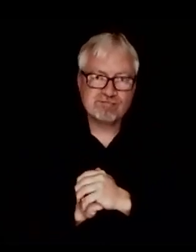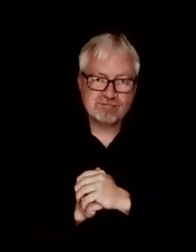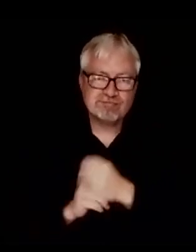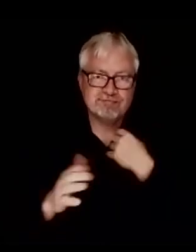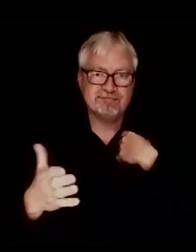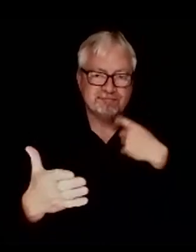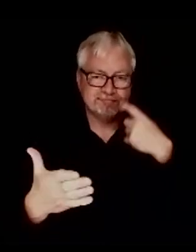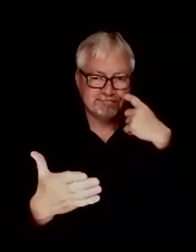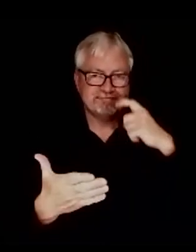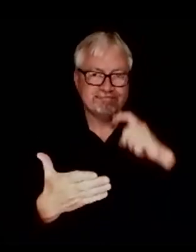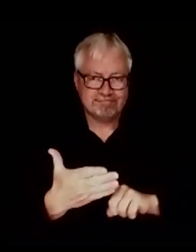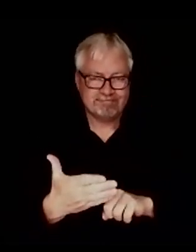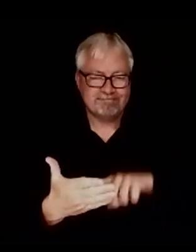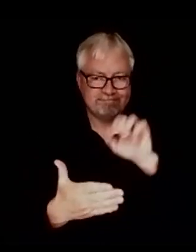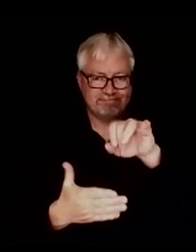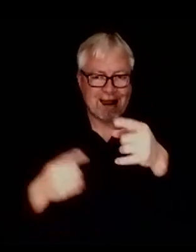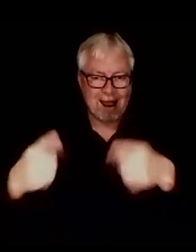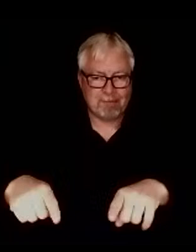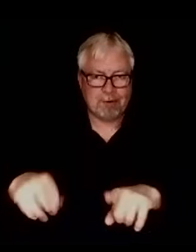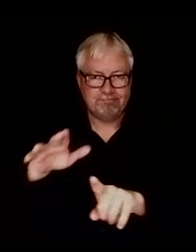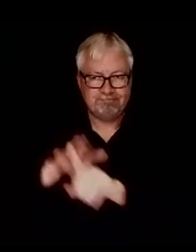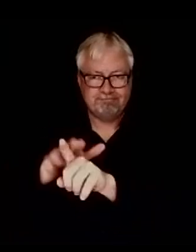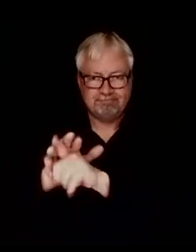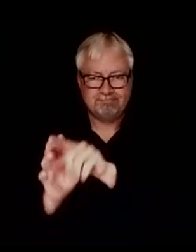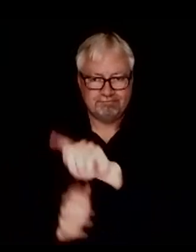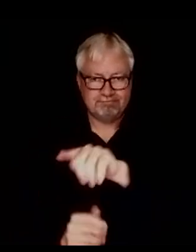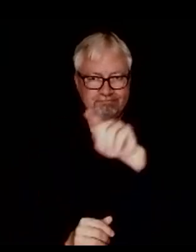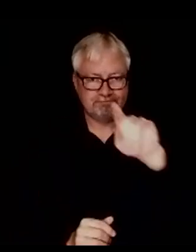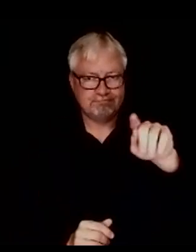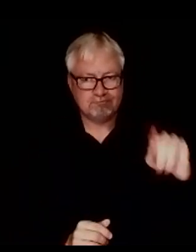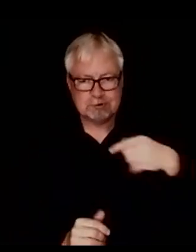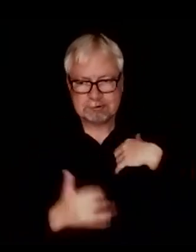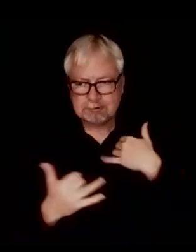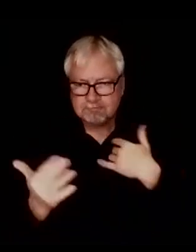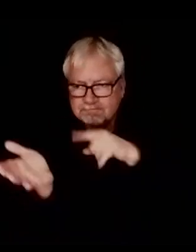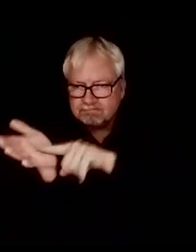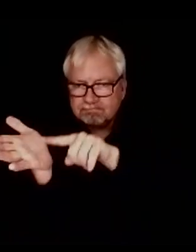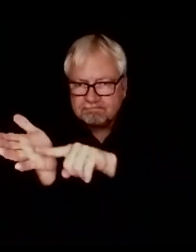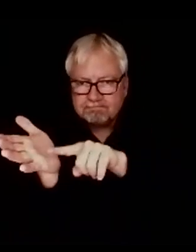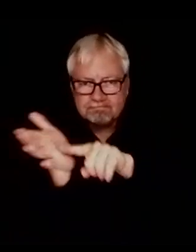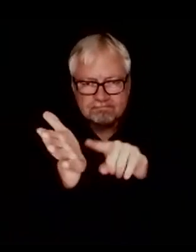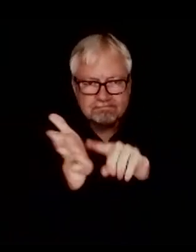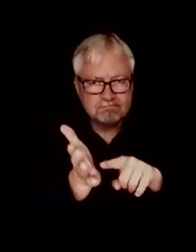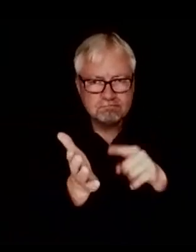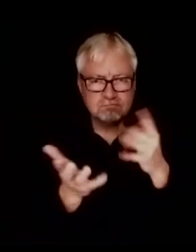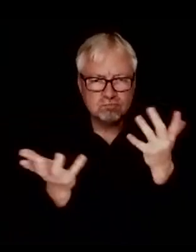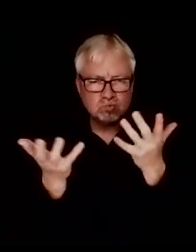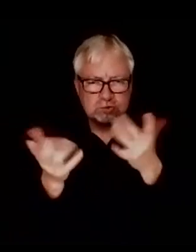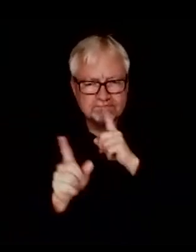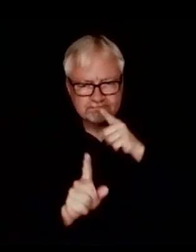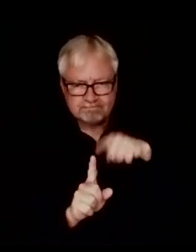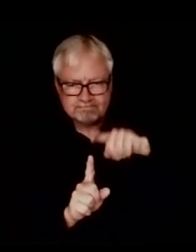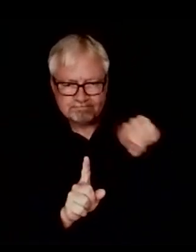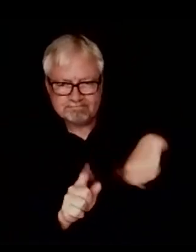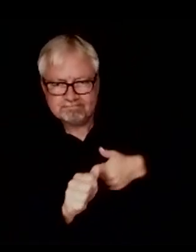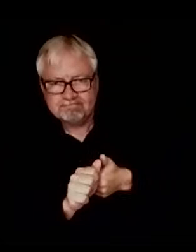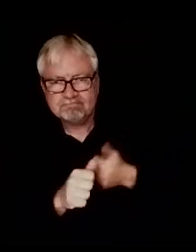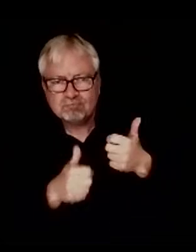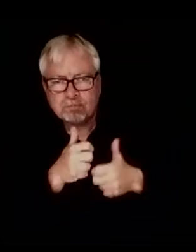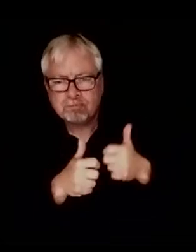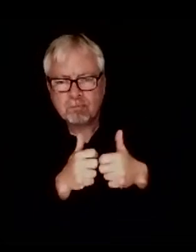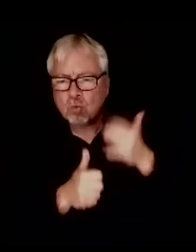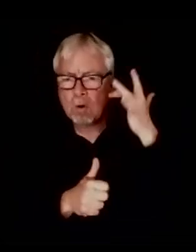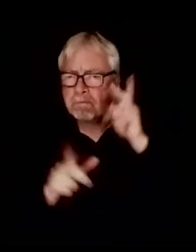to get as clear a picture as we can about what the issues are, what's driving that slowdown, and it's certainly